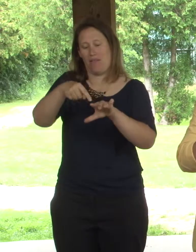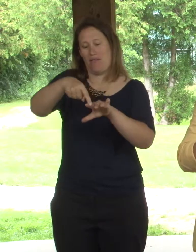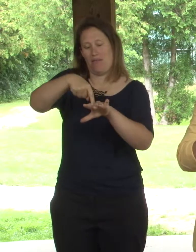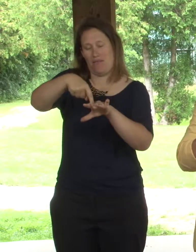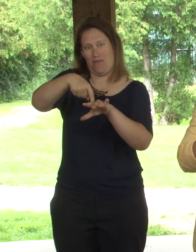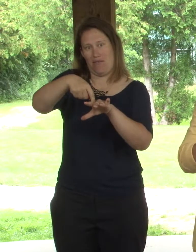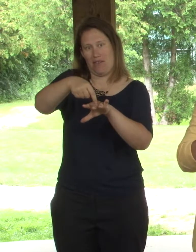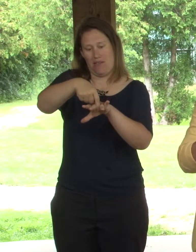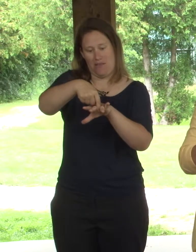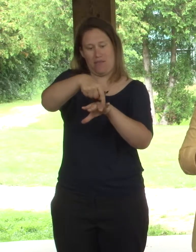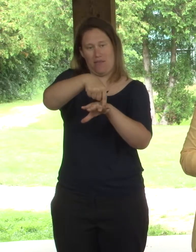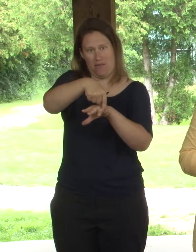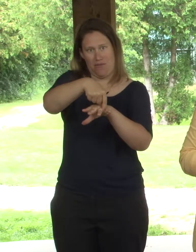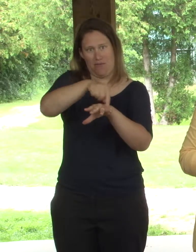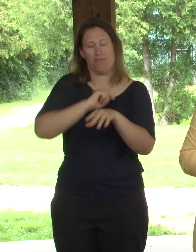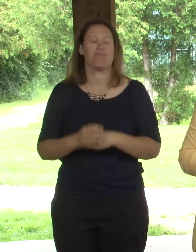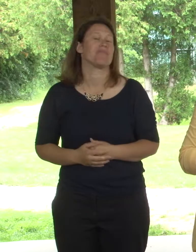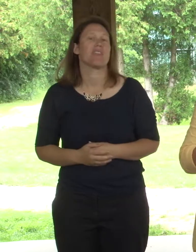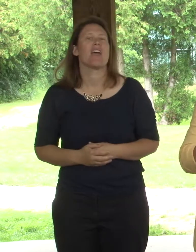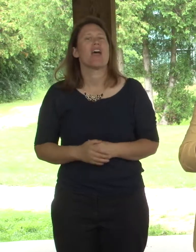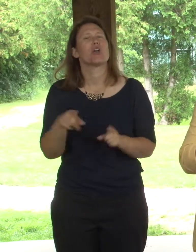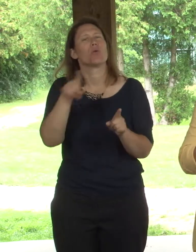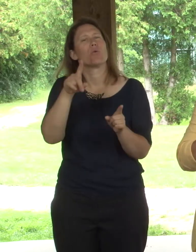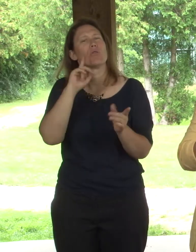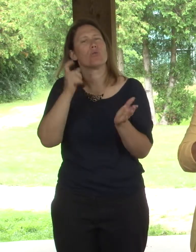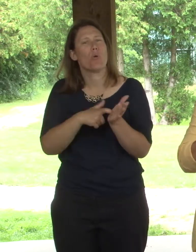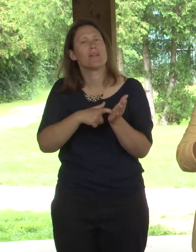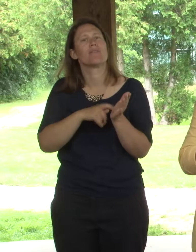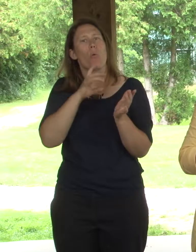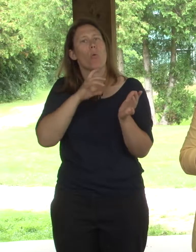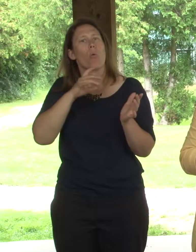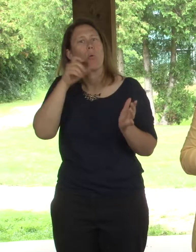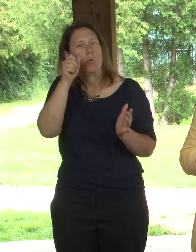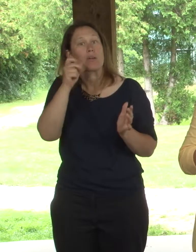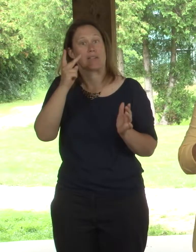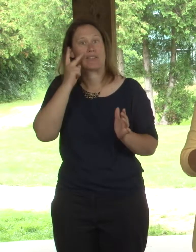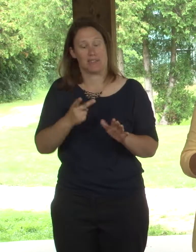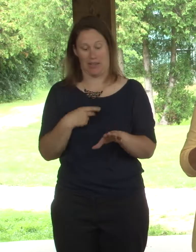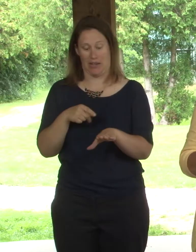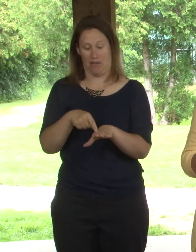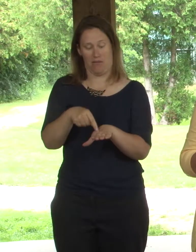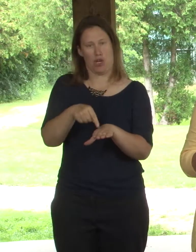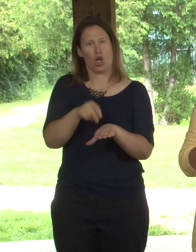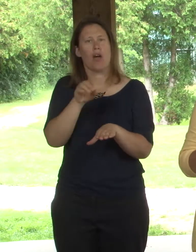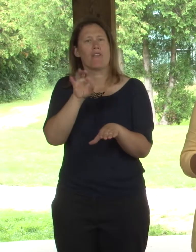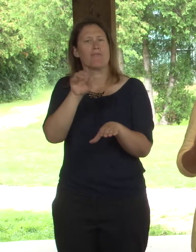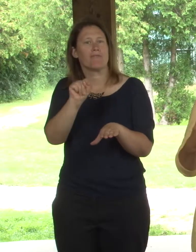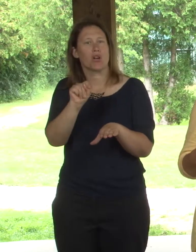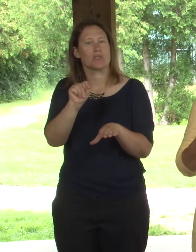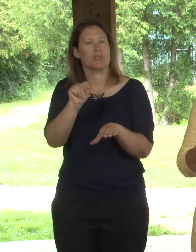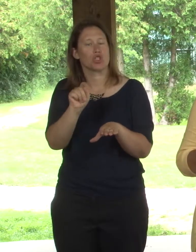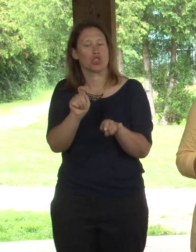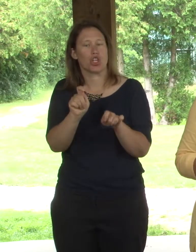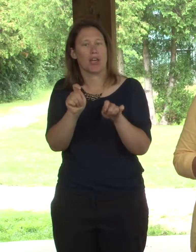changes to the physical look of our toes. And sometimes one toe will move over top of another, but it becomes important that we continue